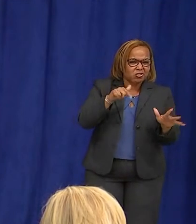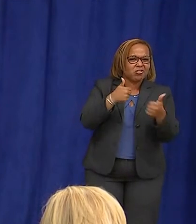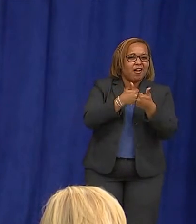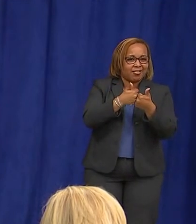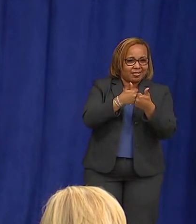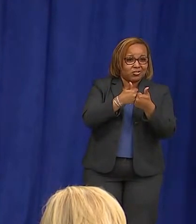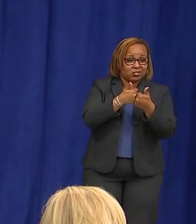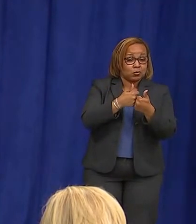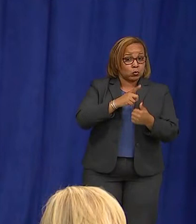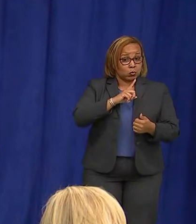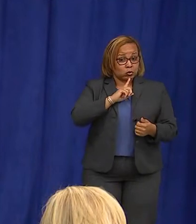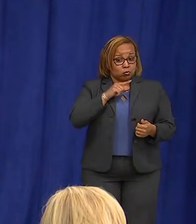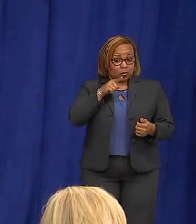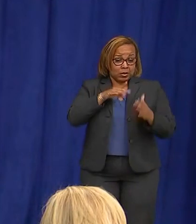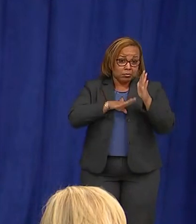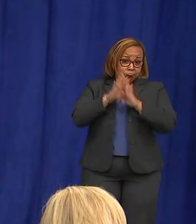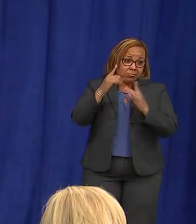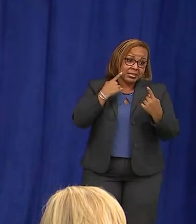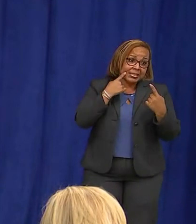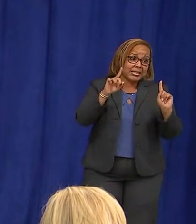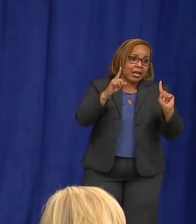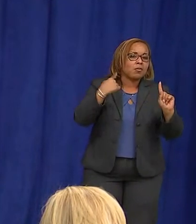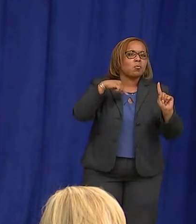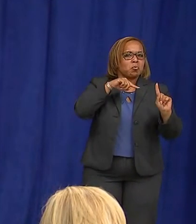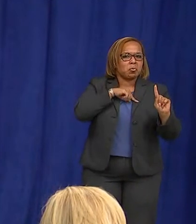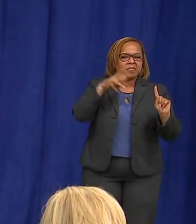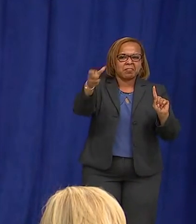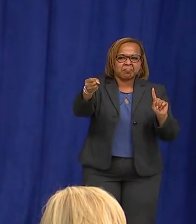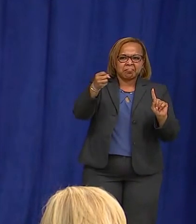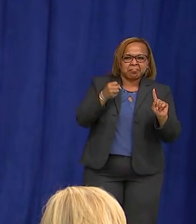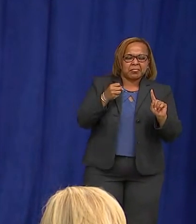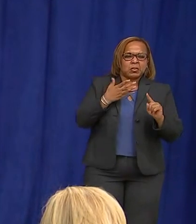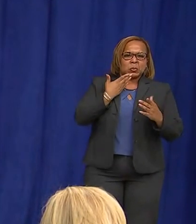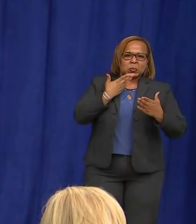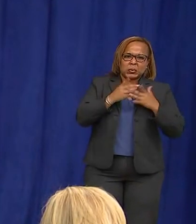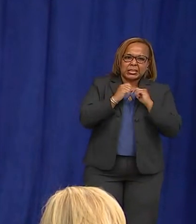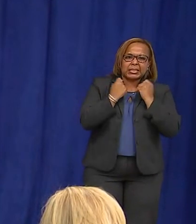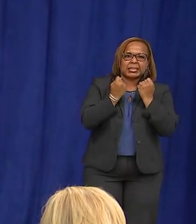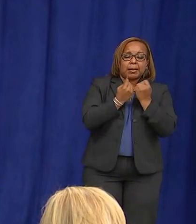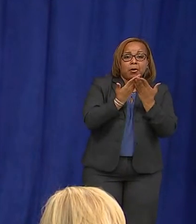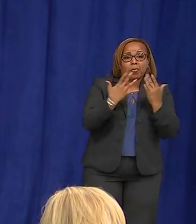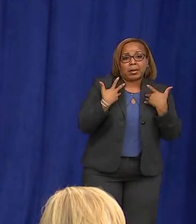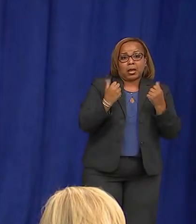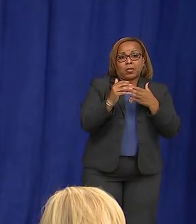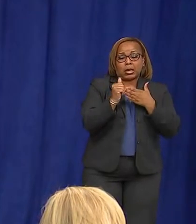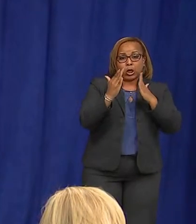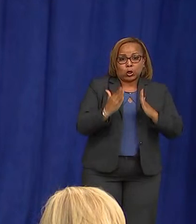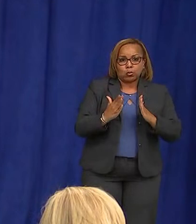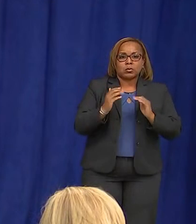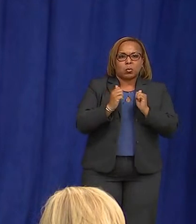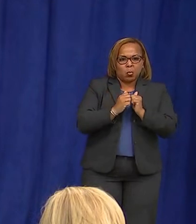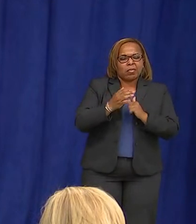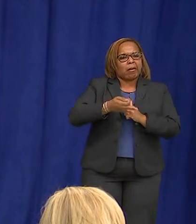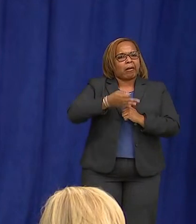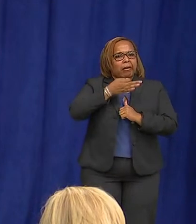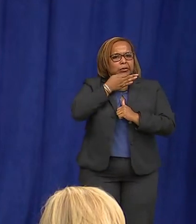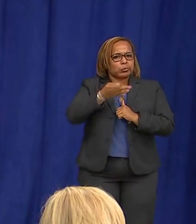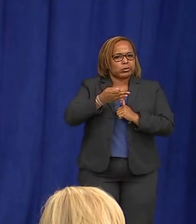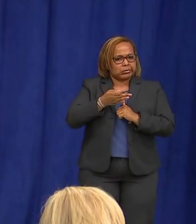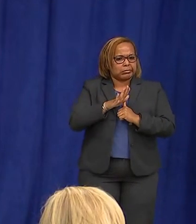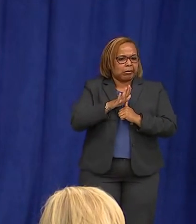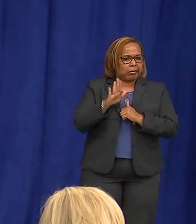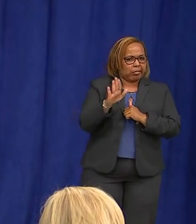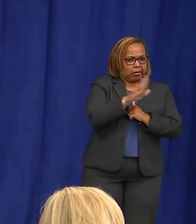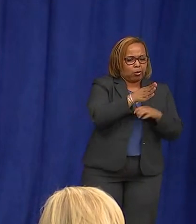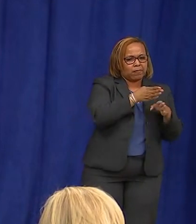challenge. To ensure the success of this program, we have enlisted an all-star team of public health leaders with significant expertise in